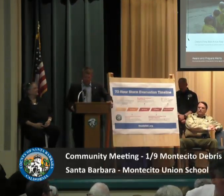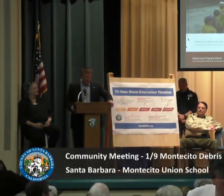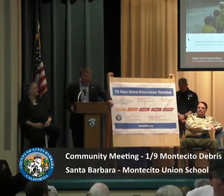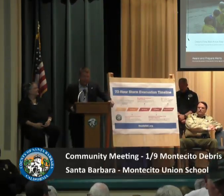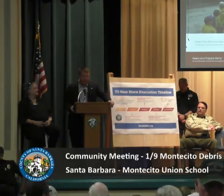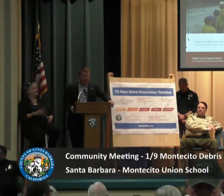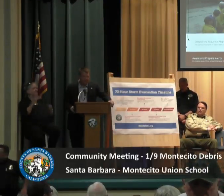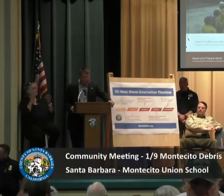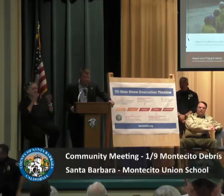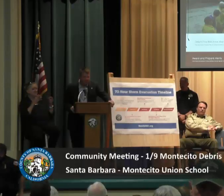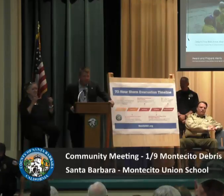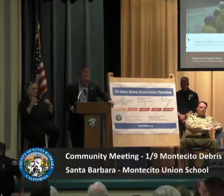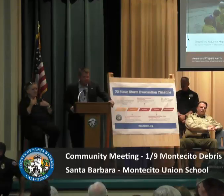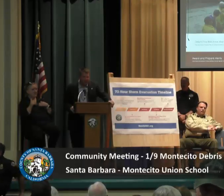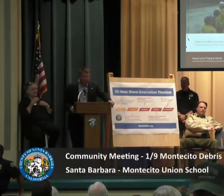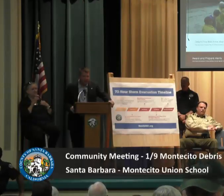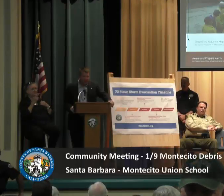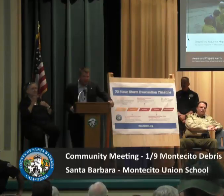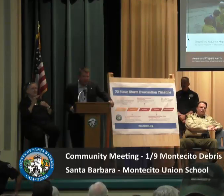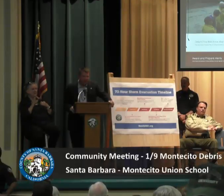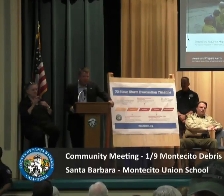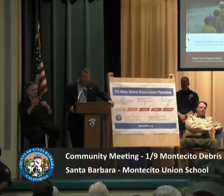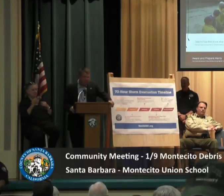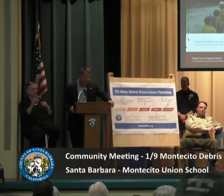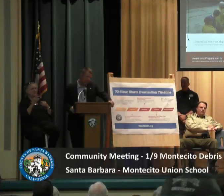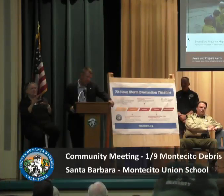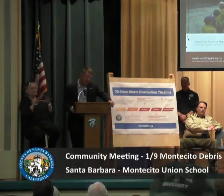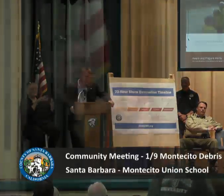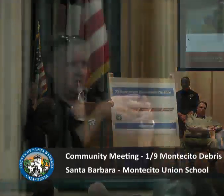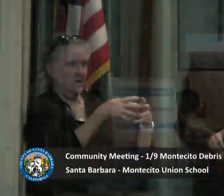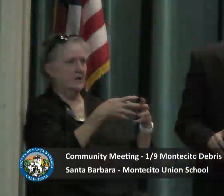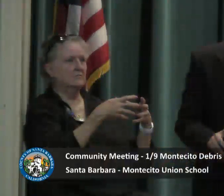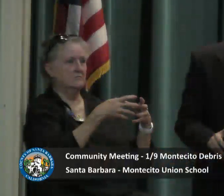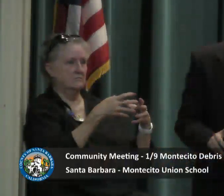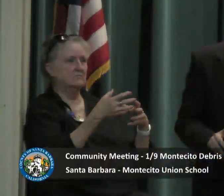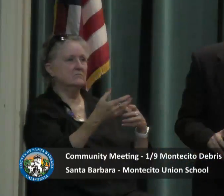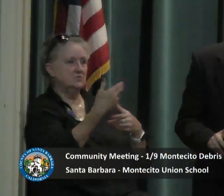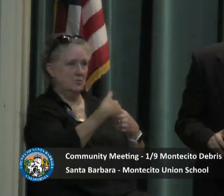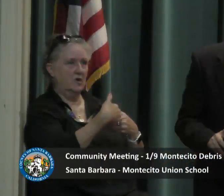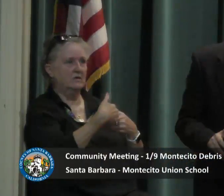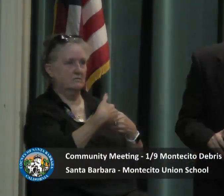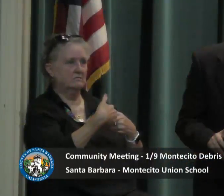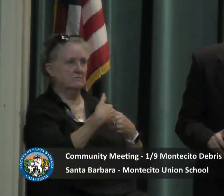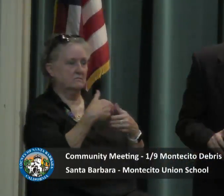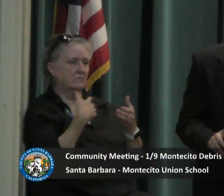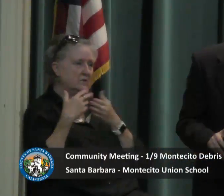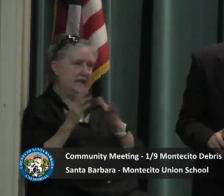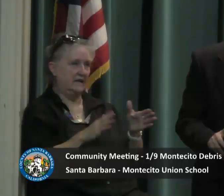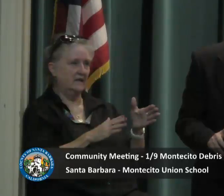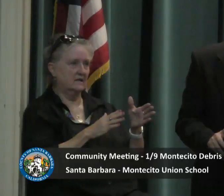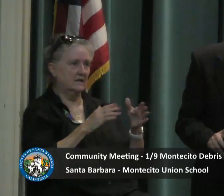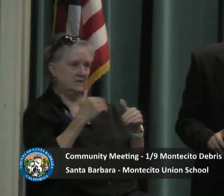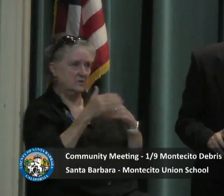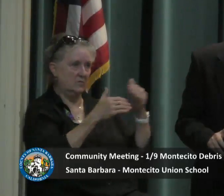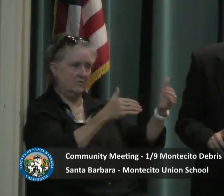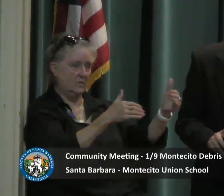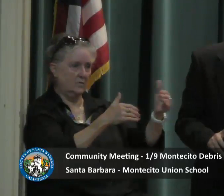We definitely want to have the Chumash tribe as part of our at the table with us as we move forward.